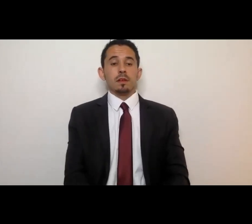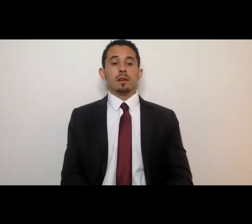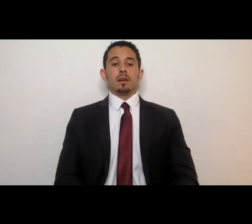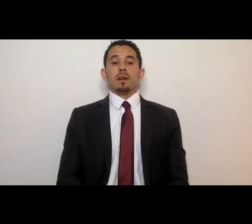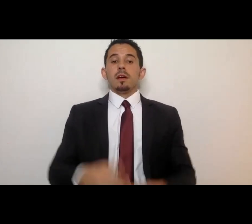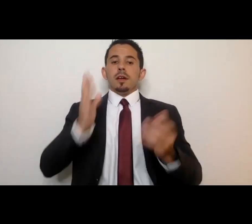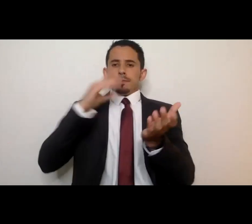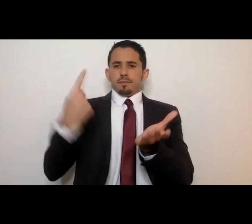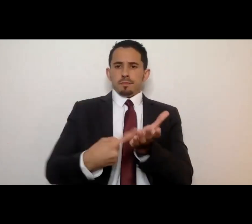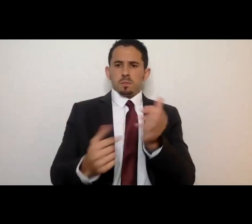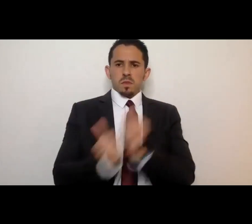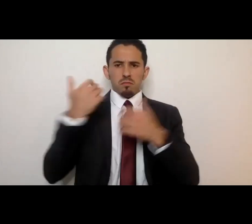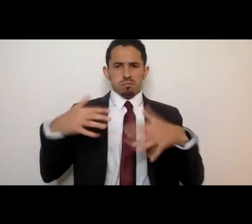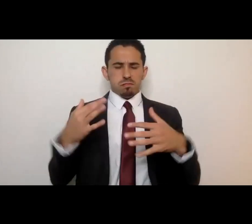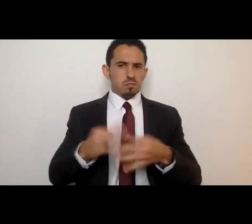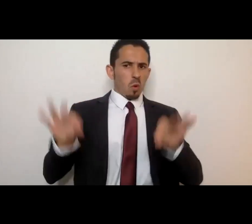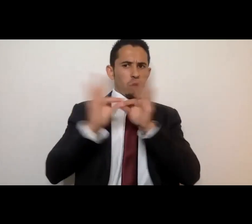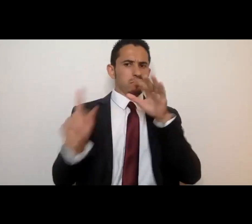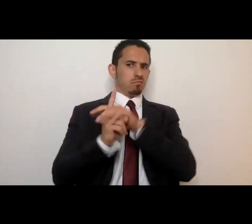listed here.